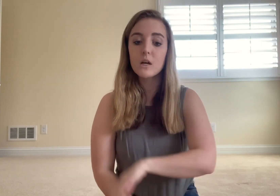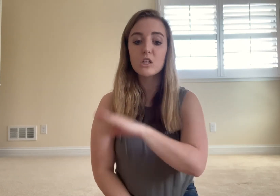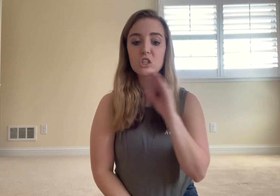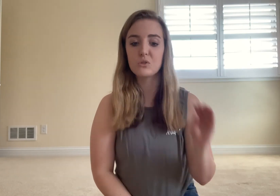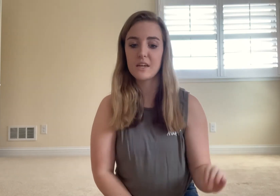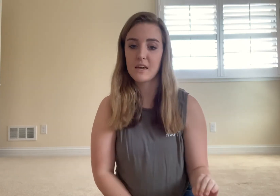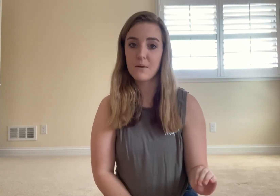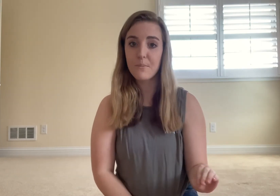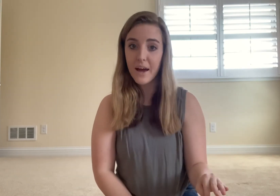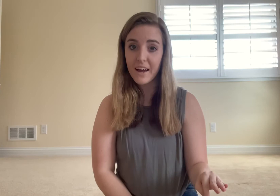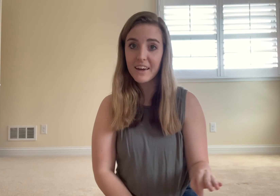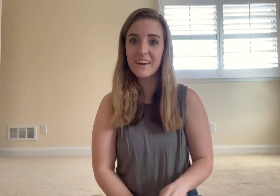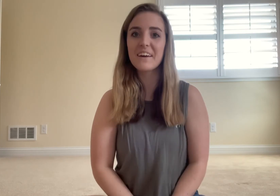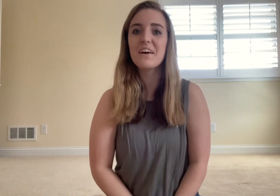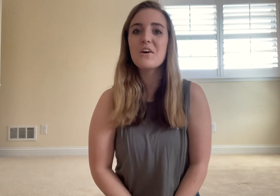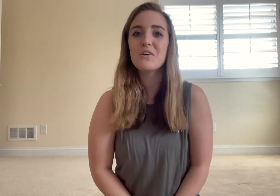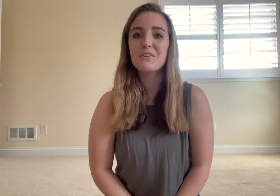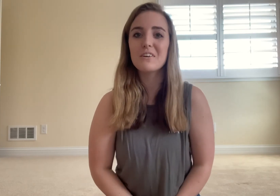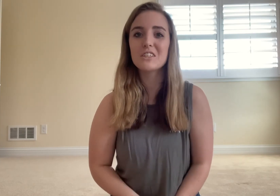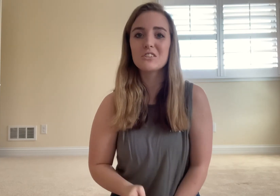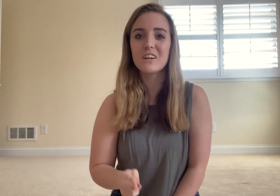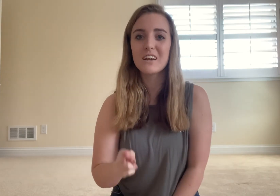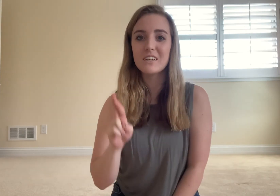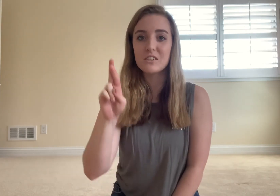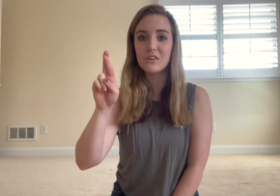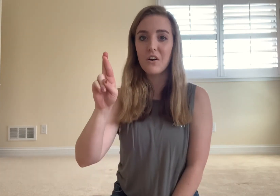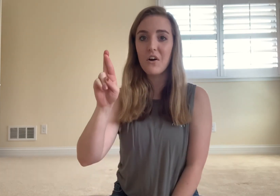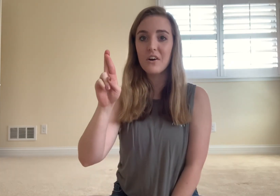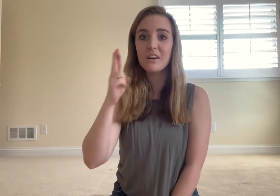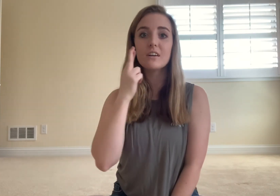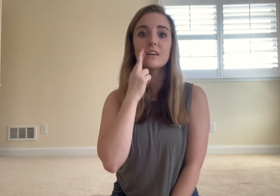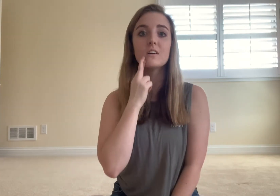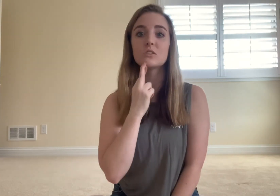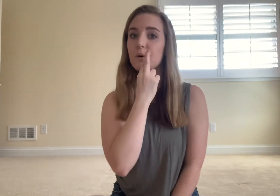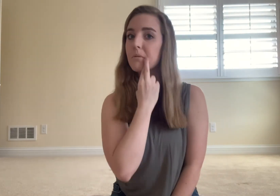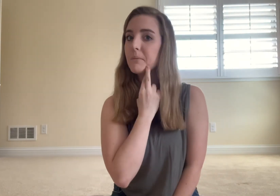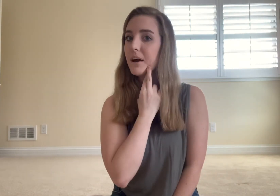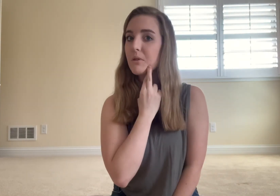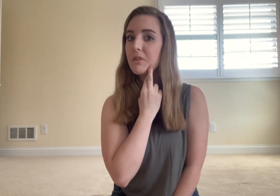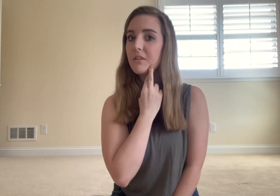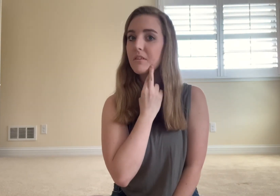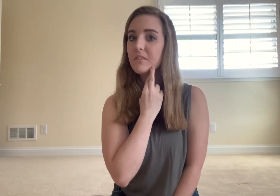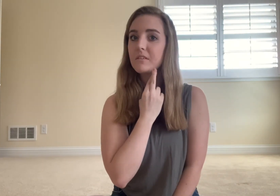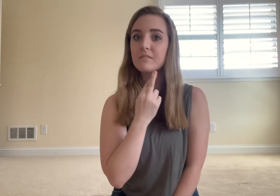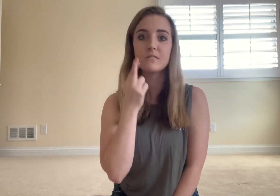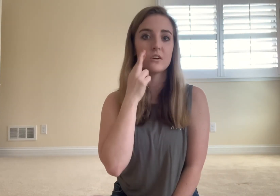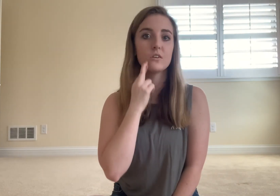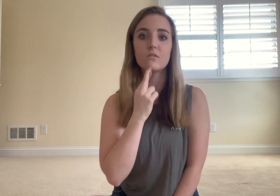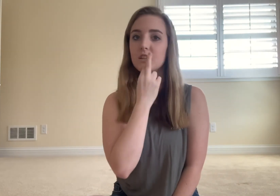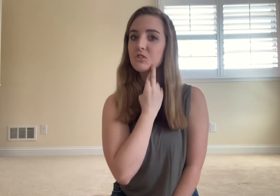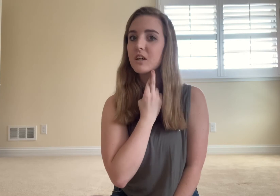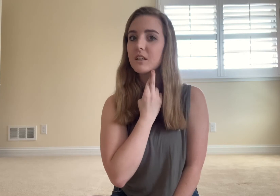So taking it back, restaurant is the R, swipe the mouth, restaurant.